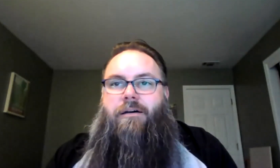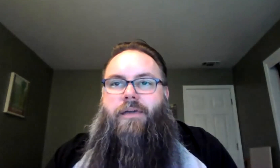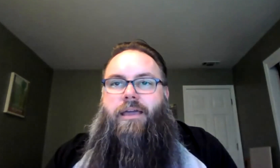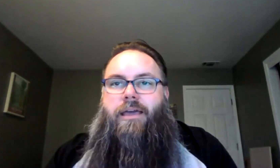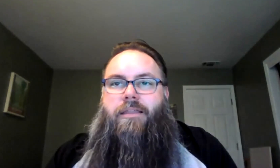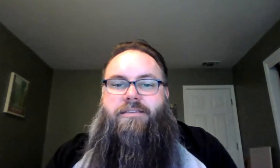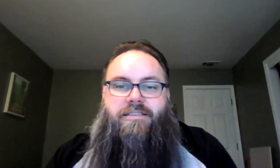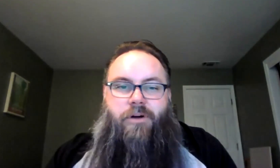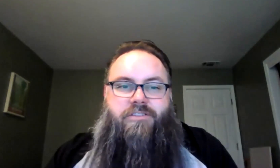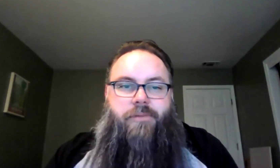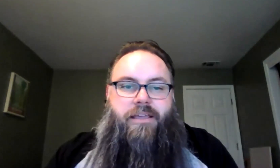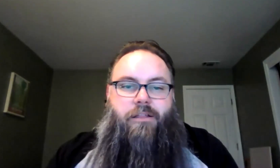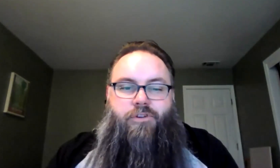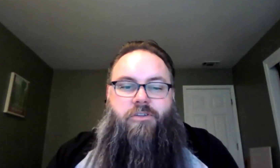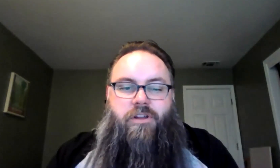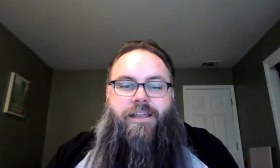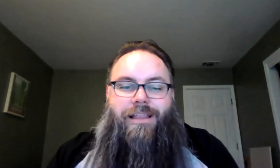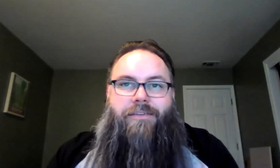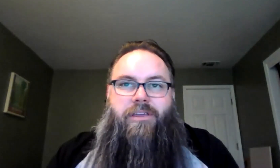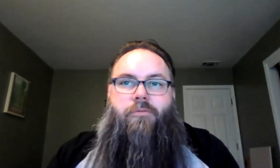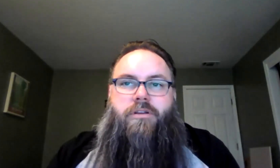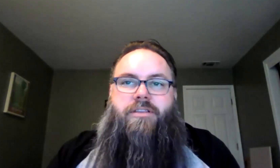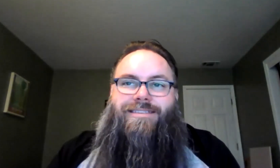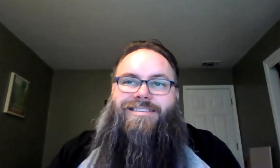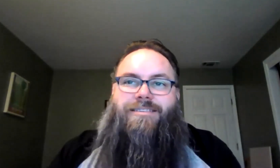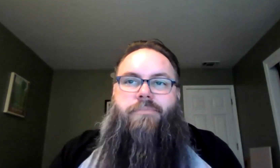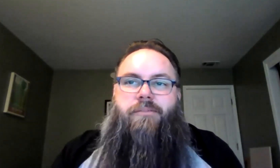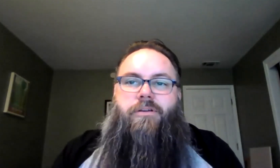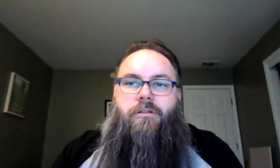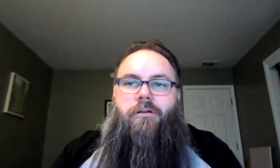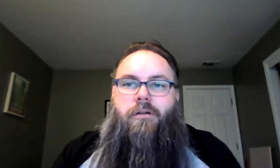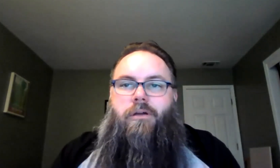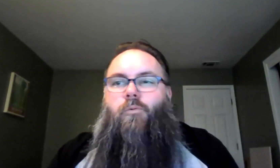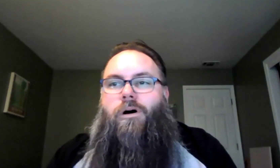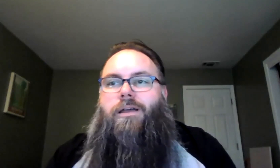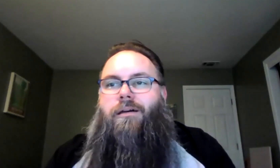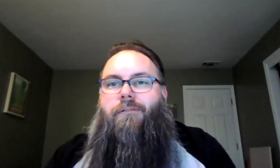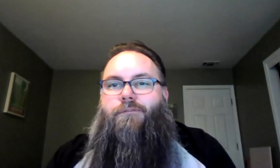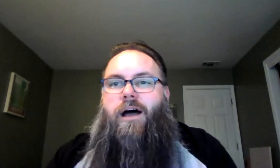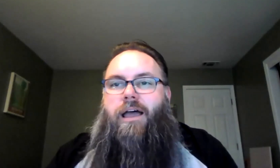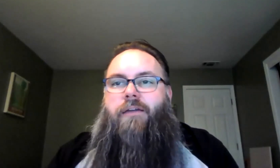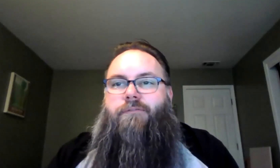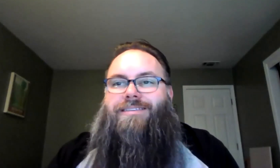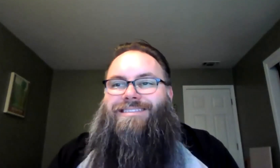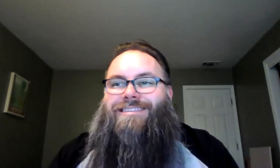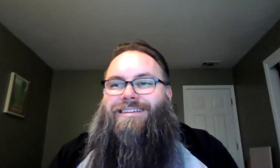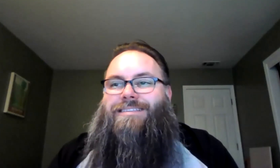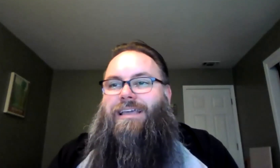1568, and this is sponsored by the California Community Living Network. So that's Assembly Bill